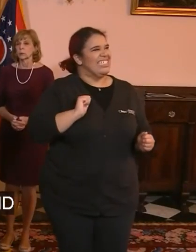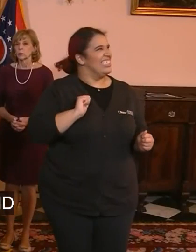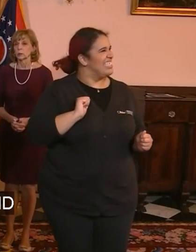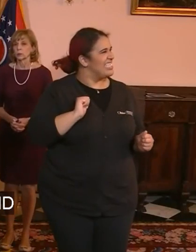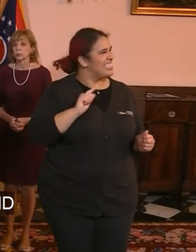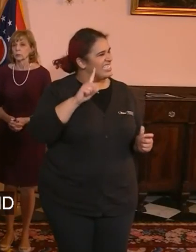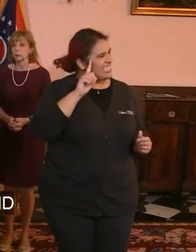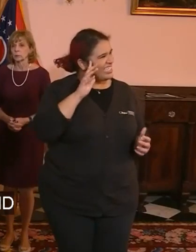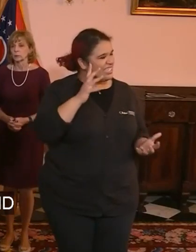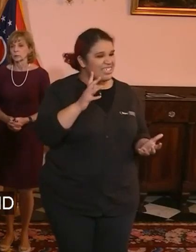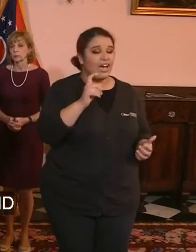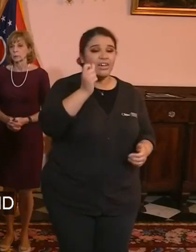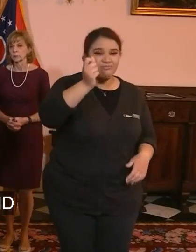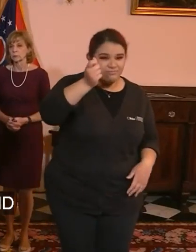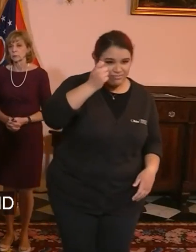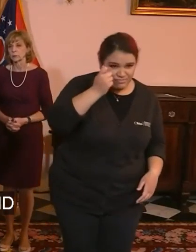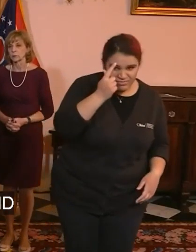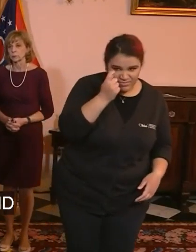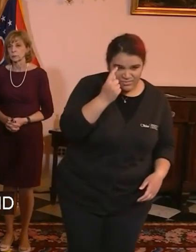issues,